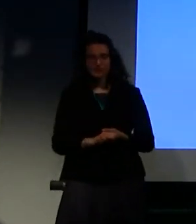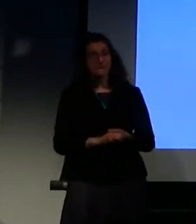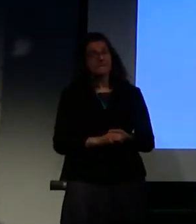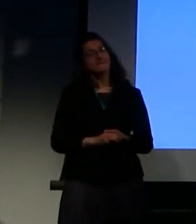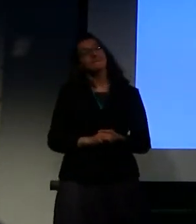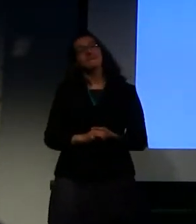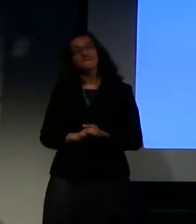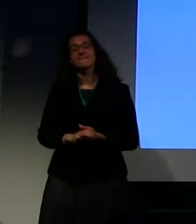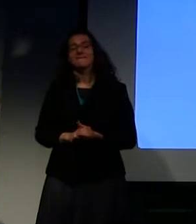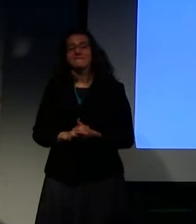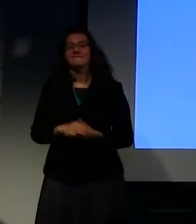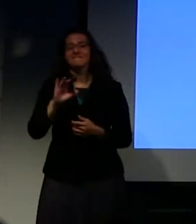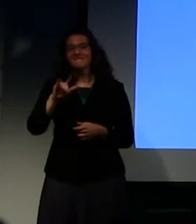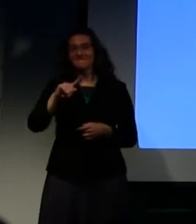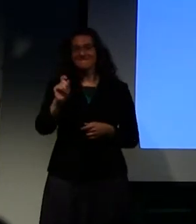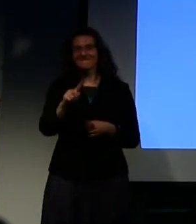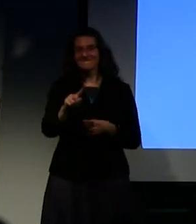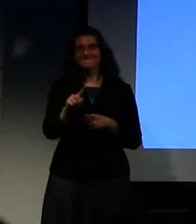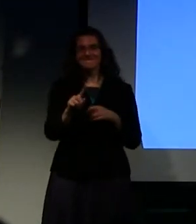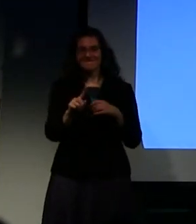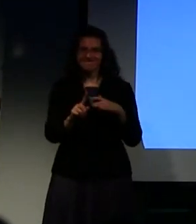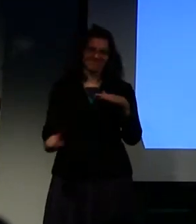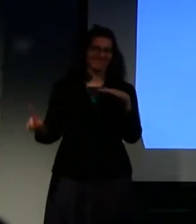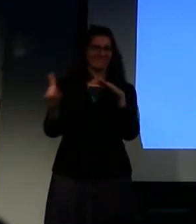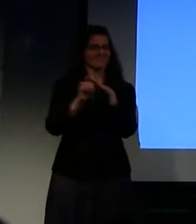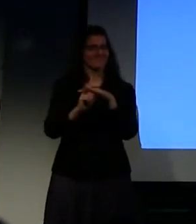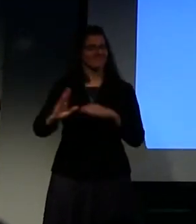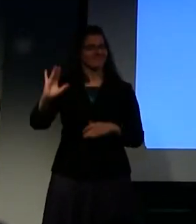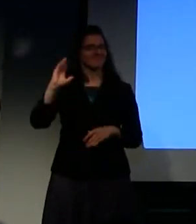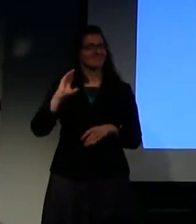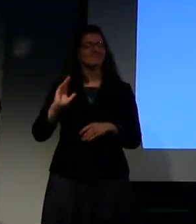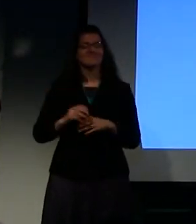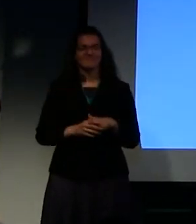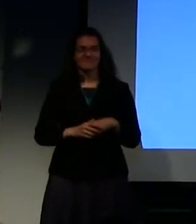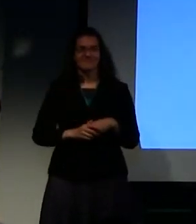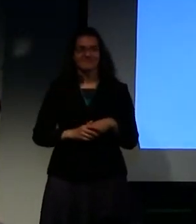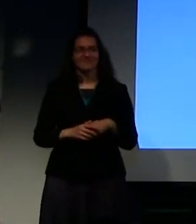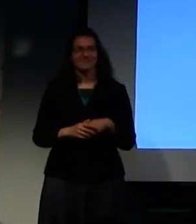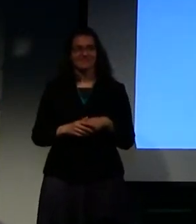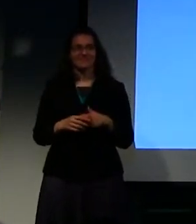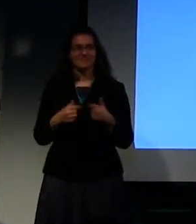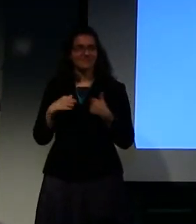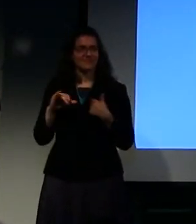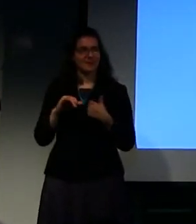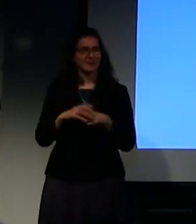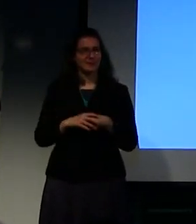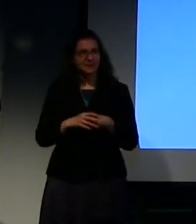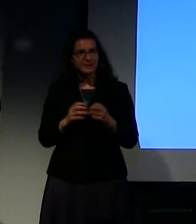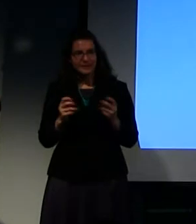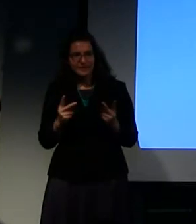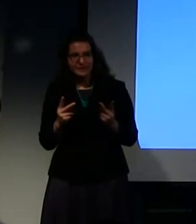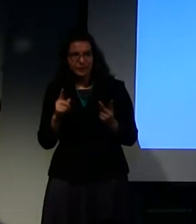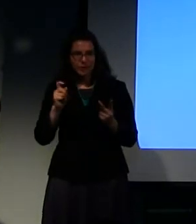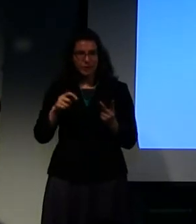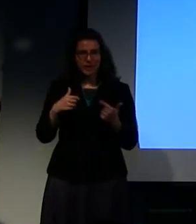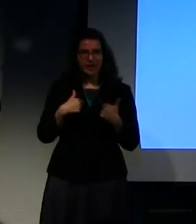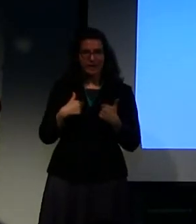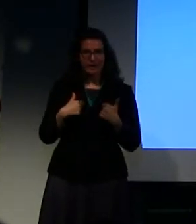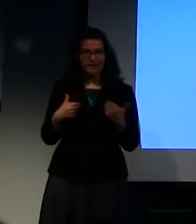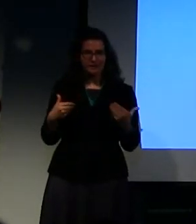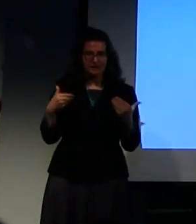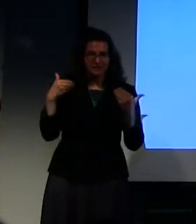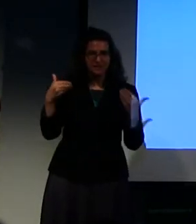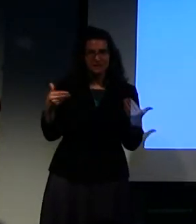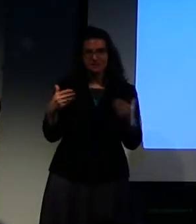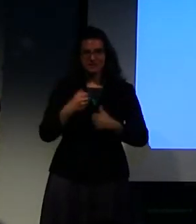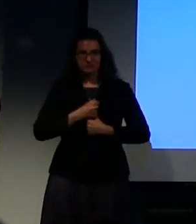So that was a question that came up earlier on for me. It was like, okay, do I actually put it up front?